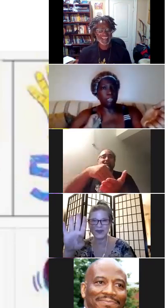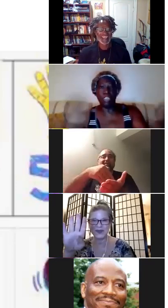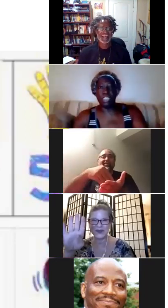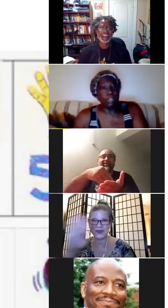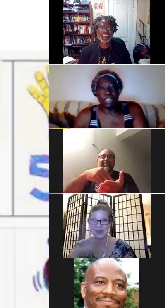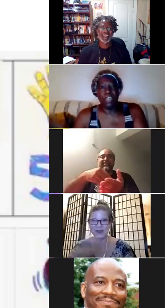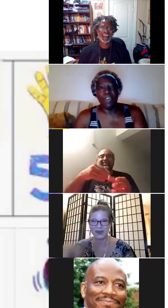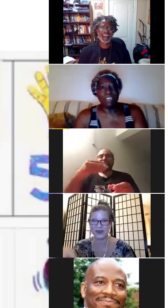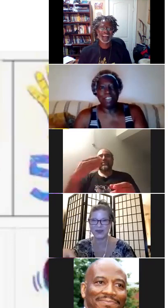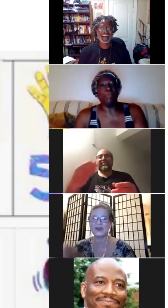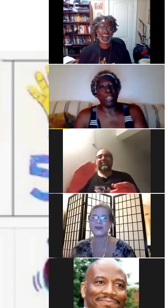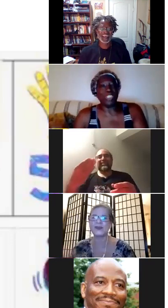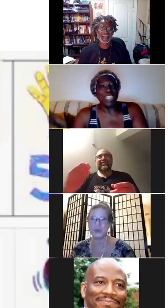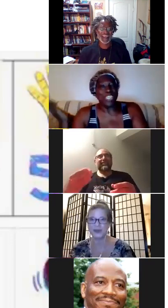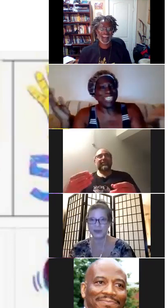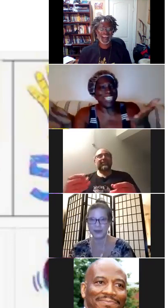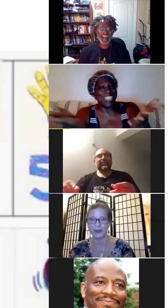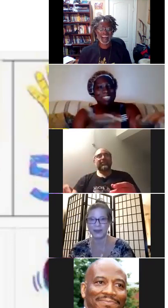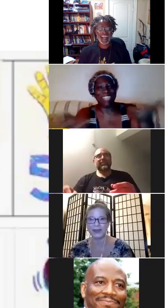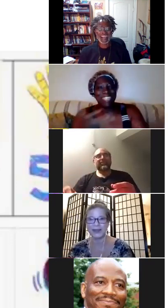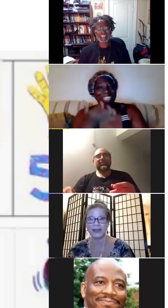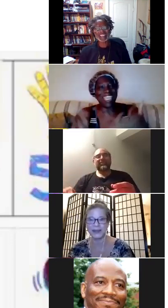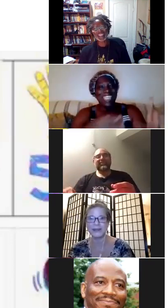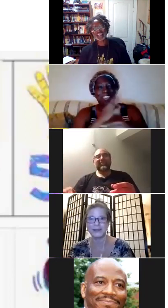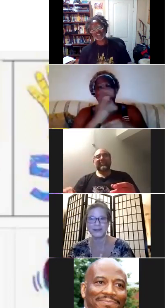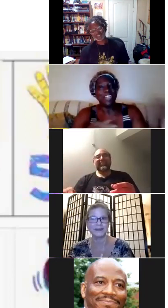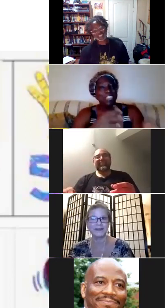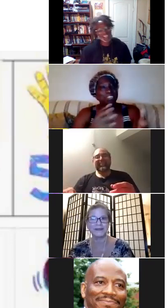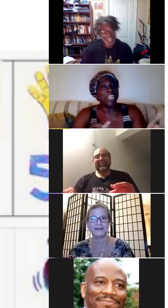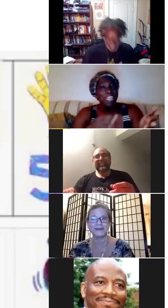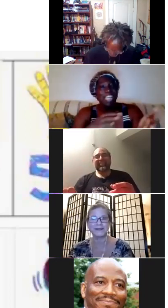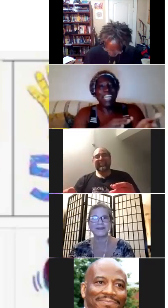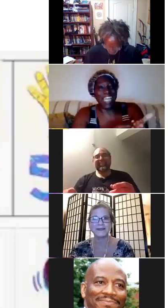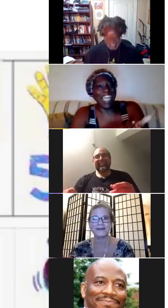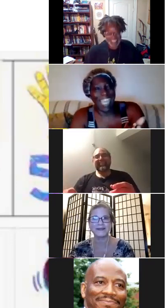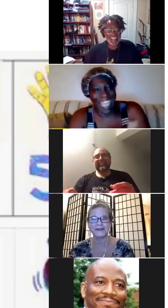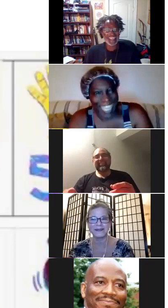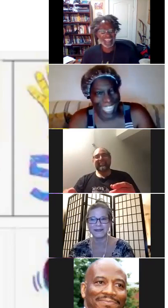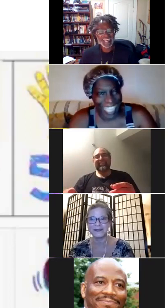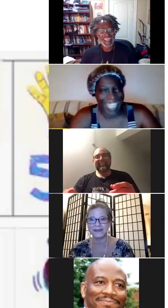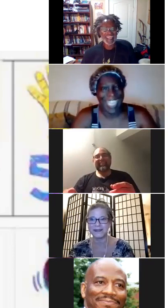222,044. You know all the numbers. You see what I'm saying? Chills. As long as you know.